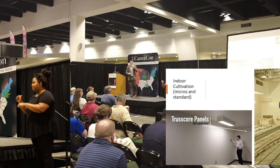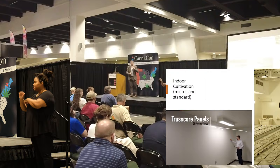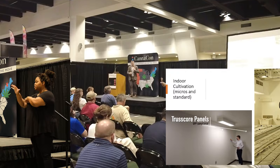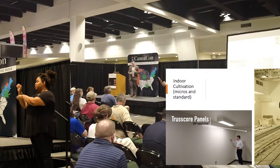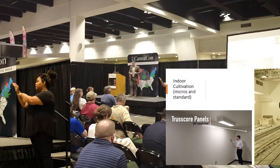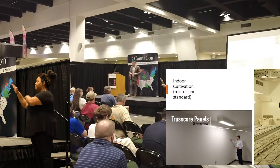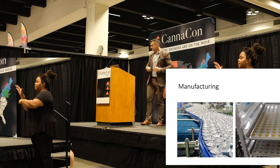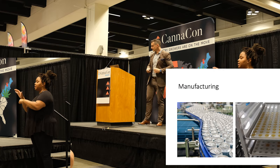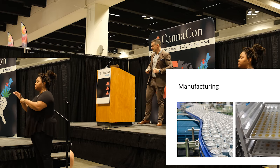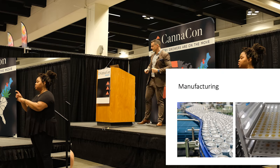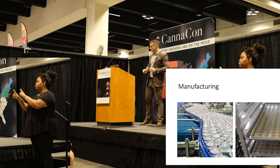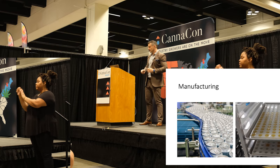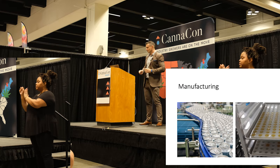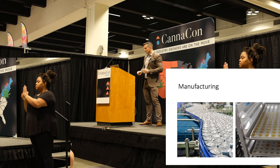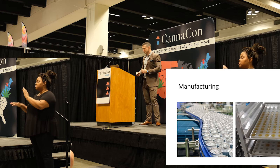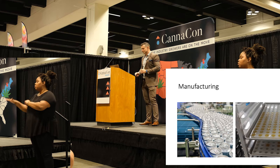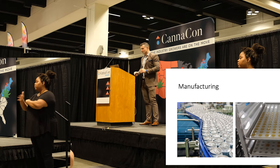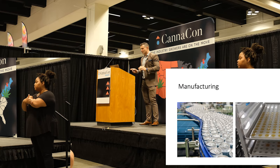wholesalers.